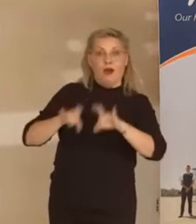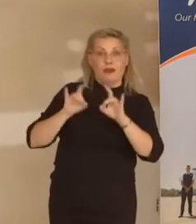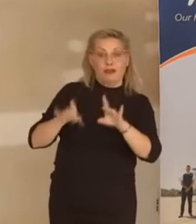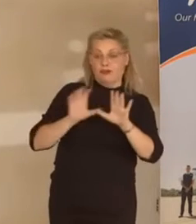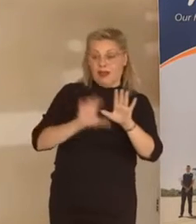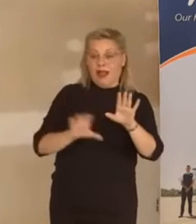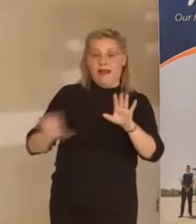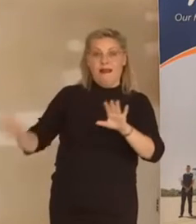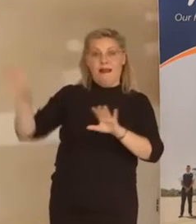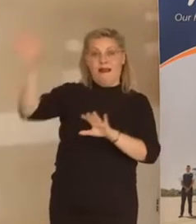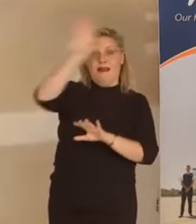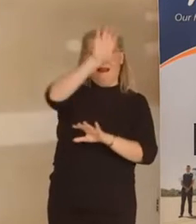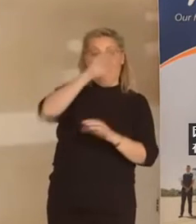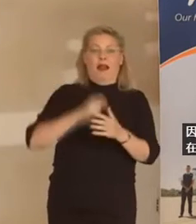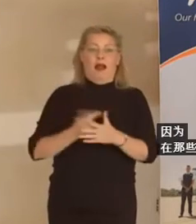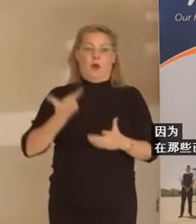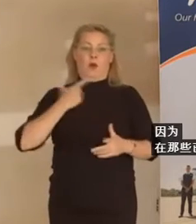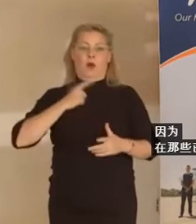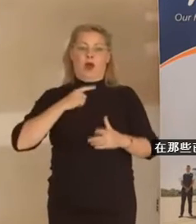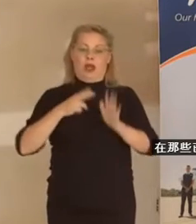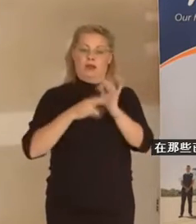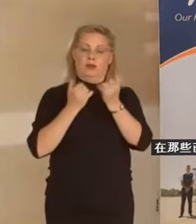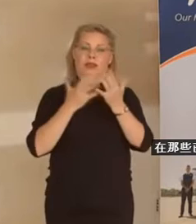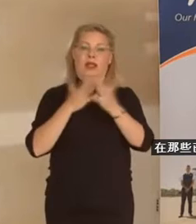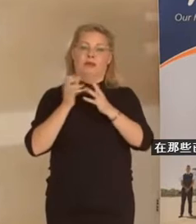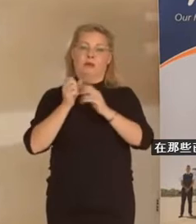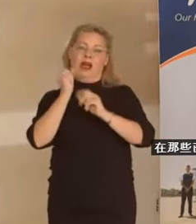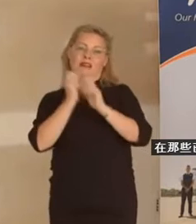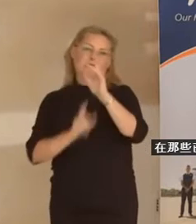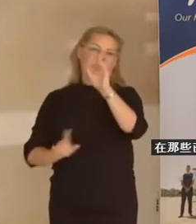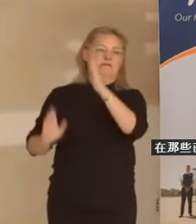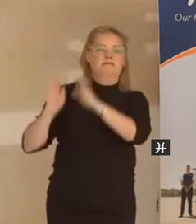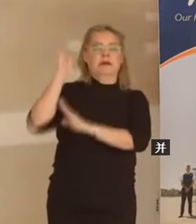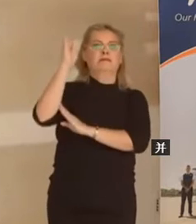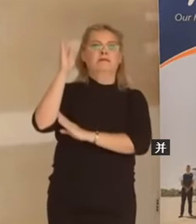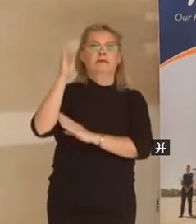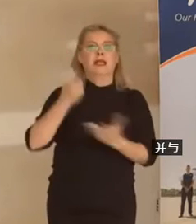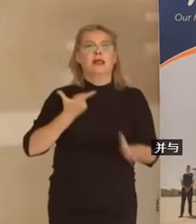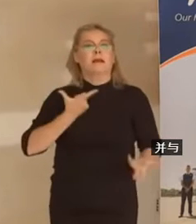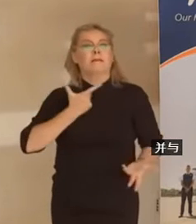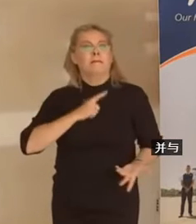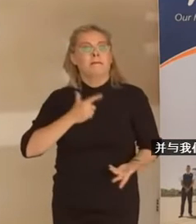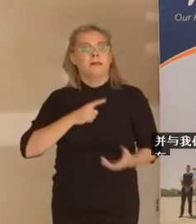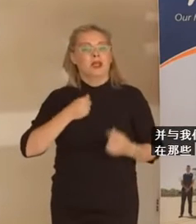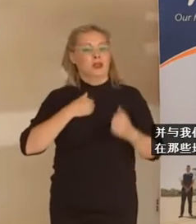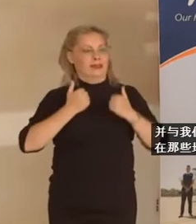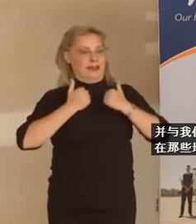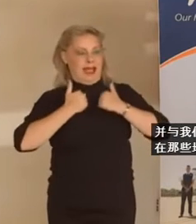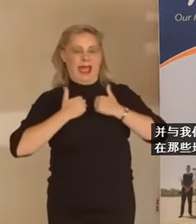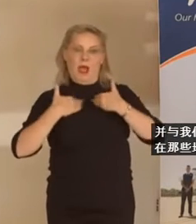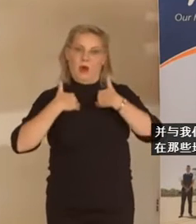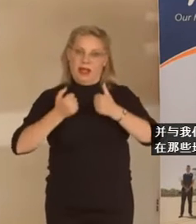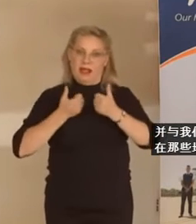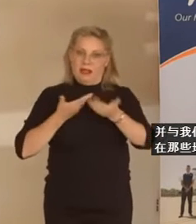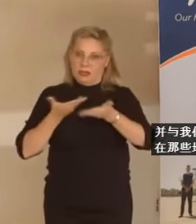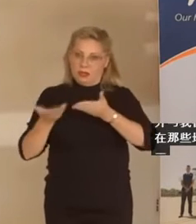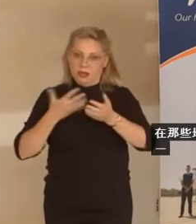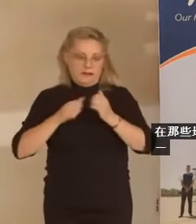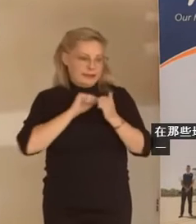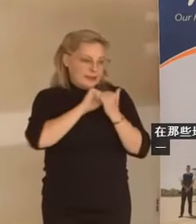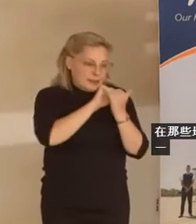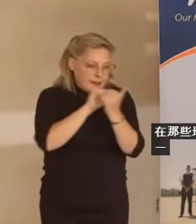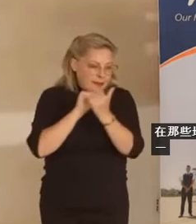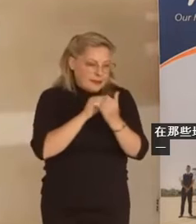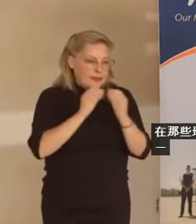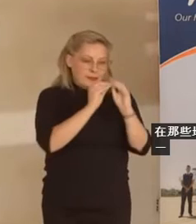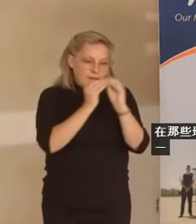of various health services out in those areas that have gone out and working very closely with our Aboriginal communities in those regional and